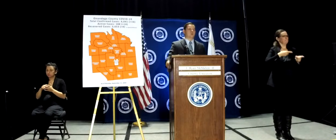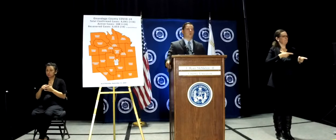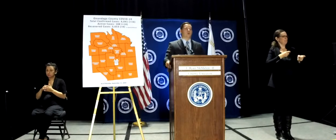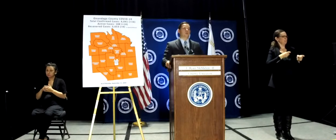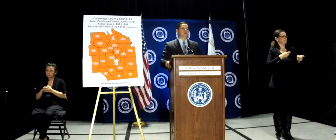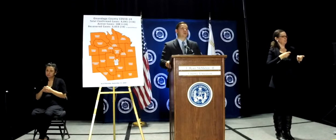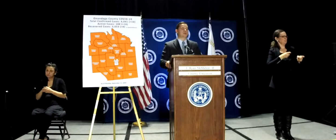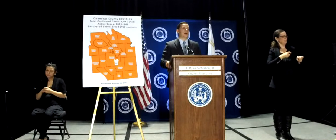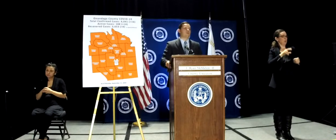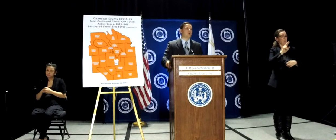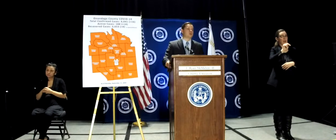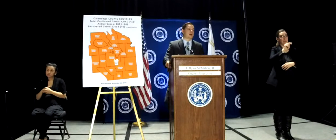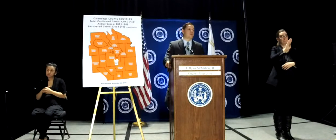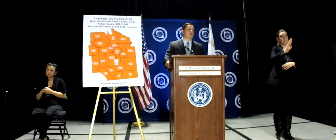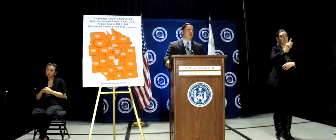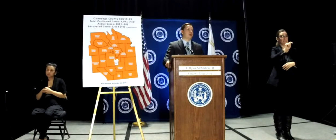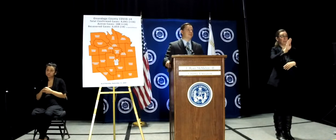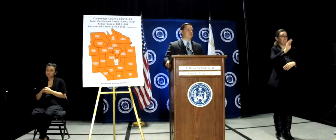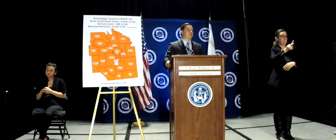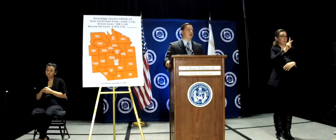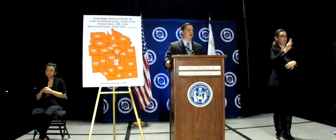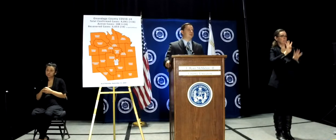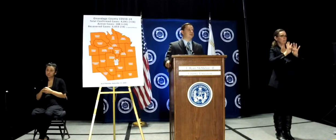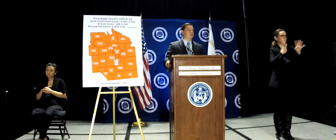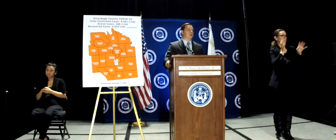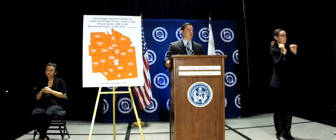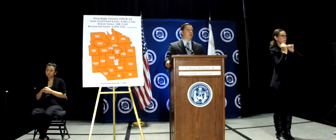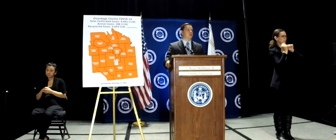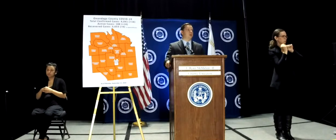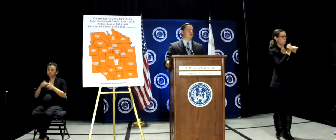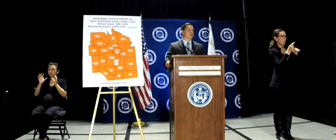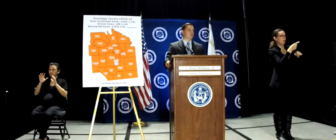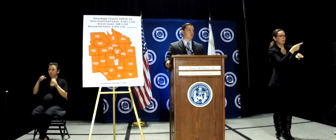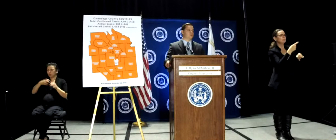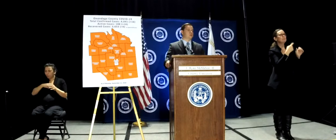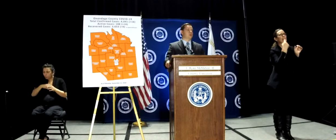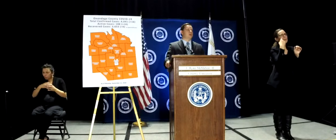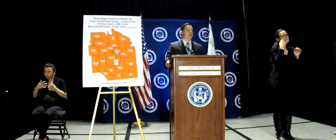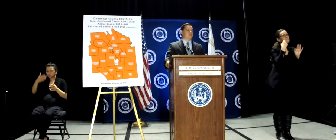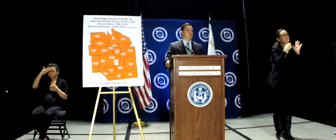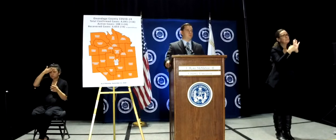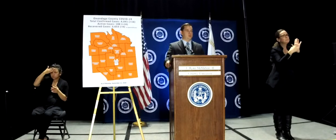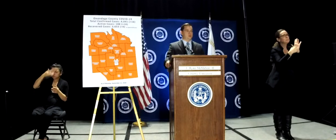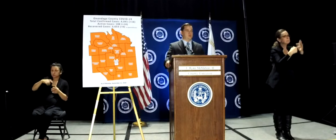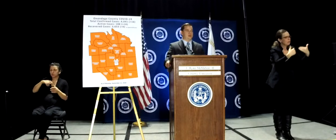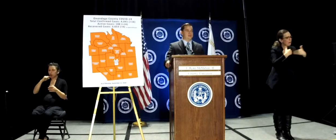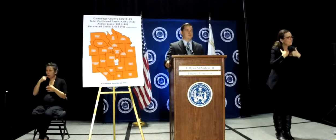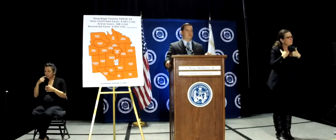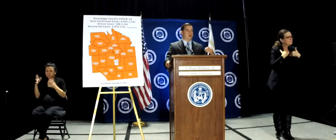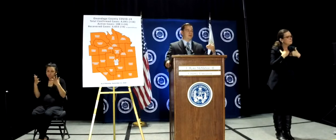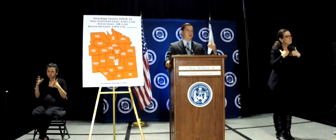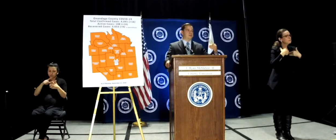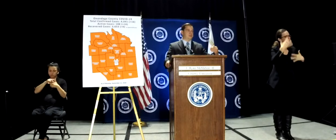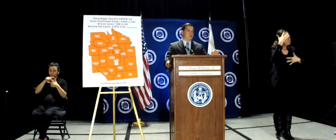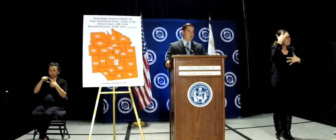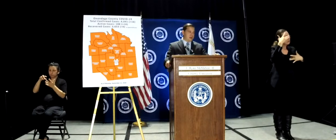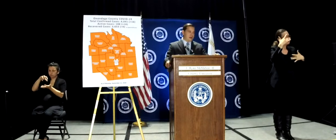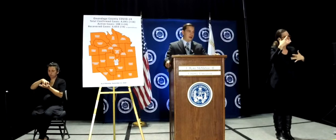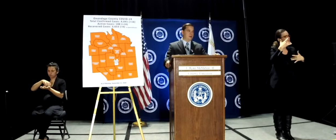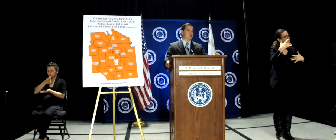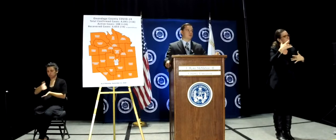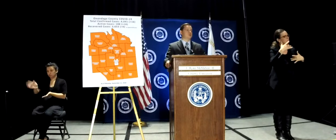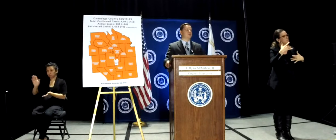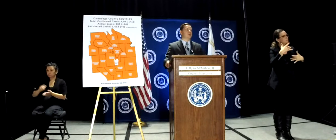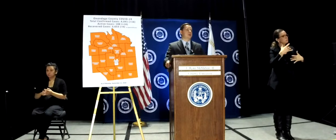but that's what we'll be using at first now for our asymptomatic testing that we're going to do in schools That's what's being used for asymptomatic testing